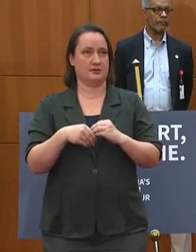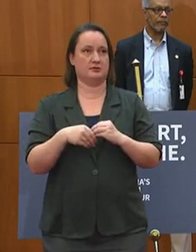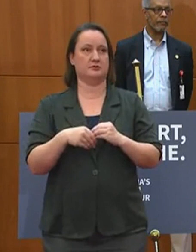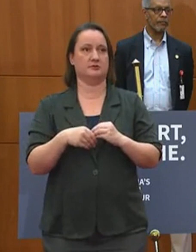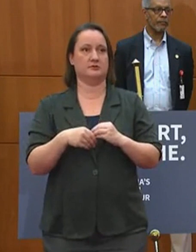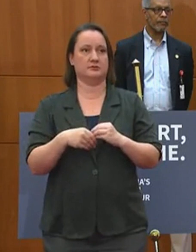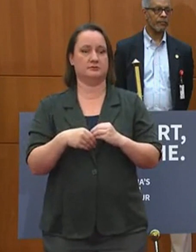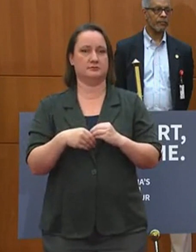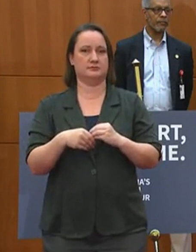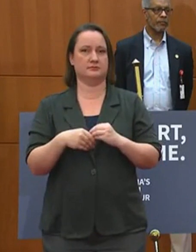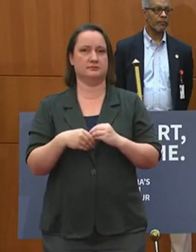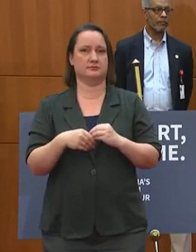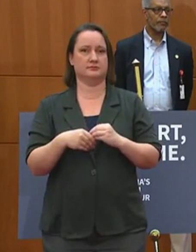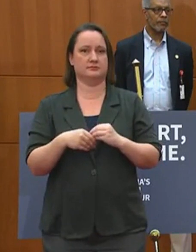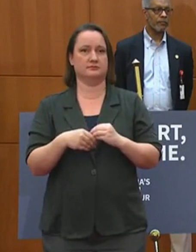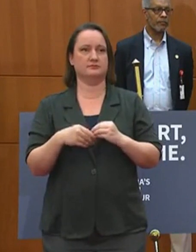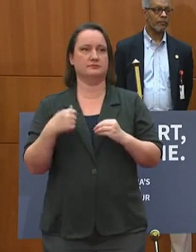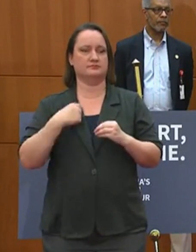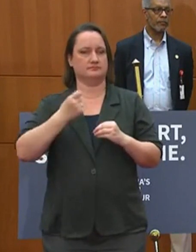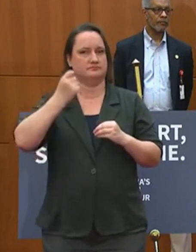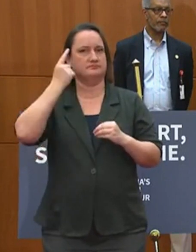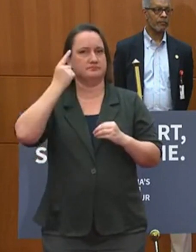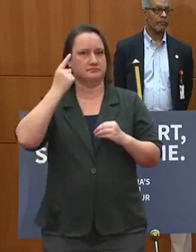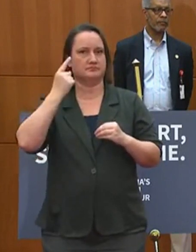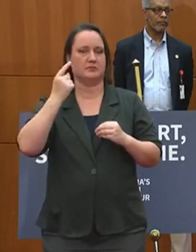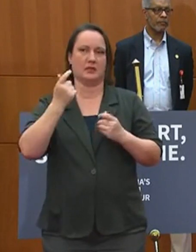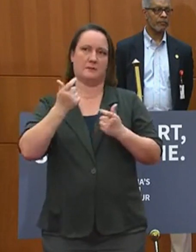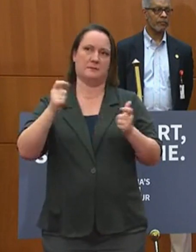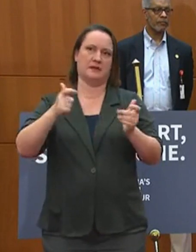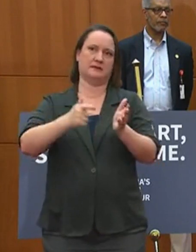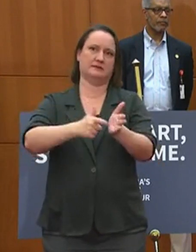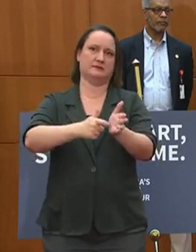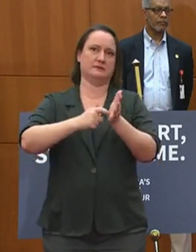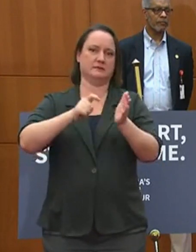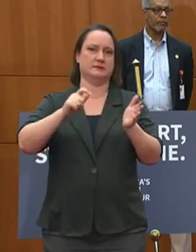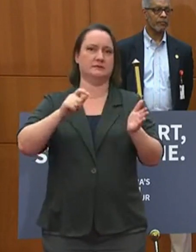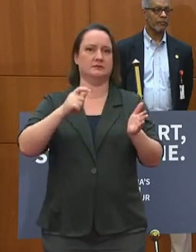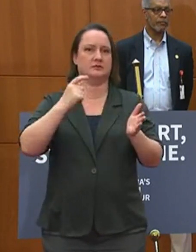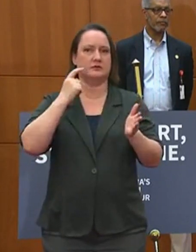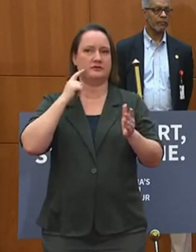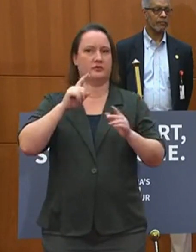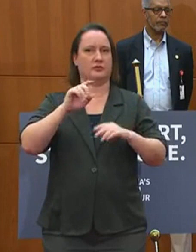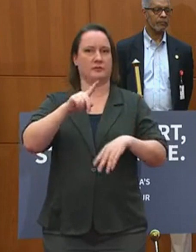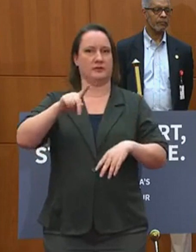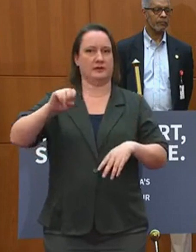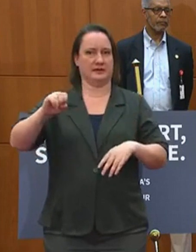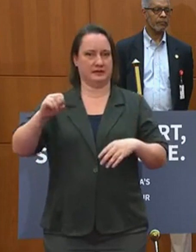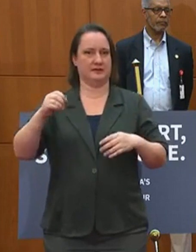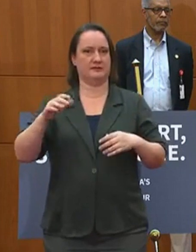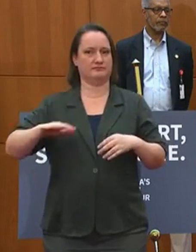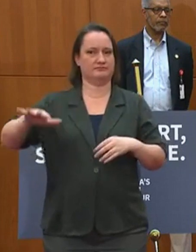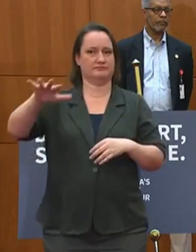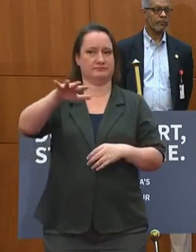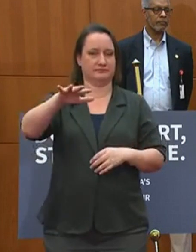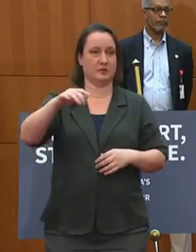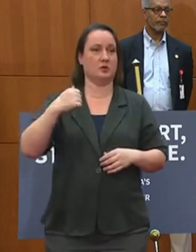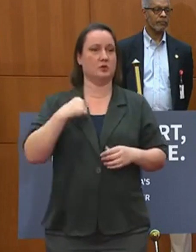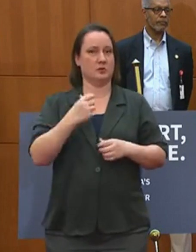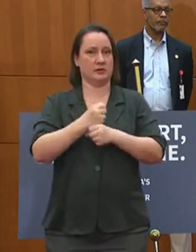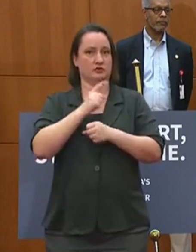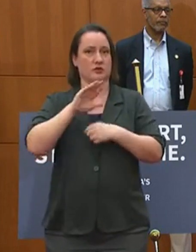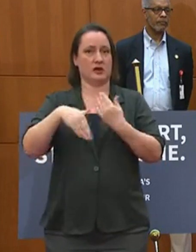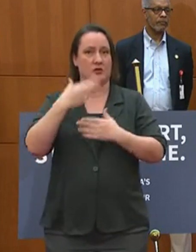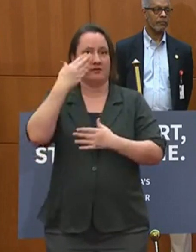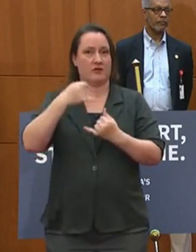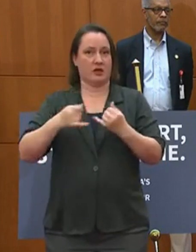we understand that there's an incredible demand out there, and we're trying to make sure that our frontline workers of all types have access